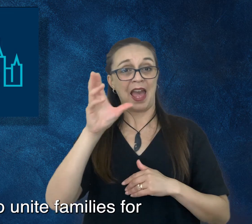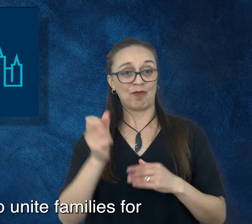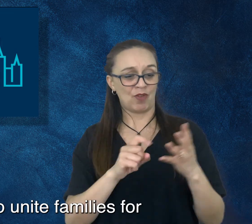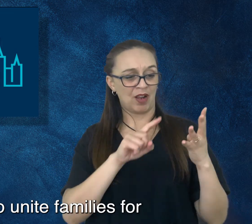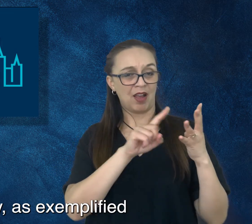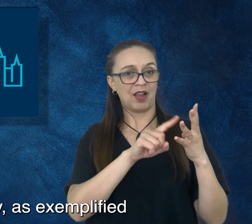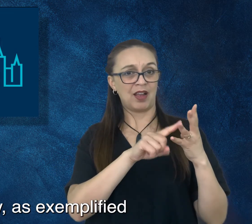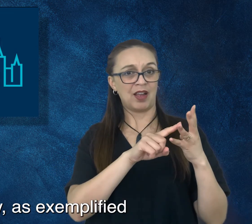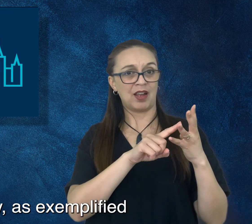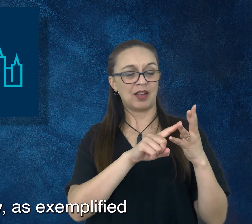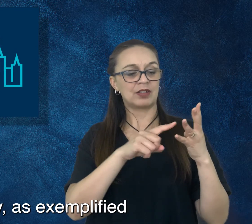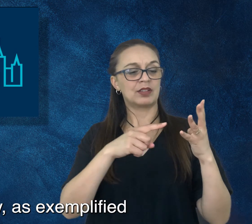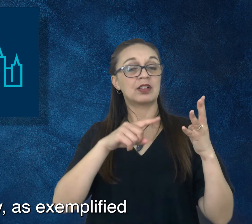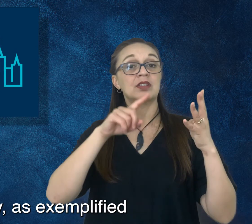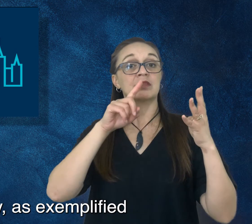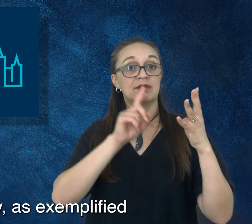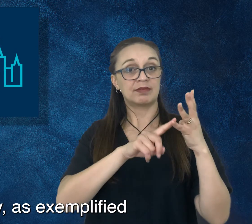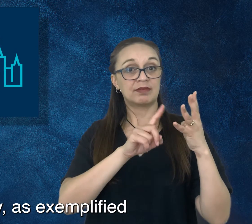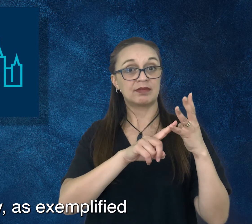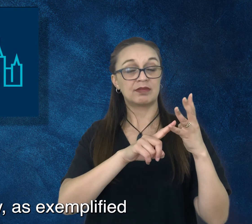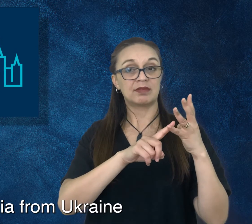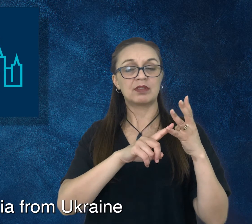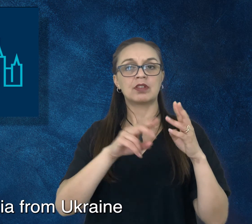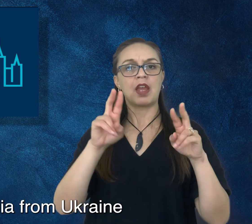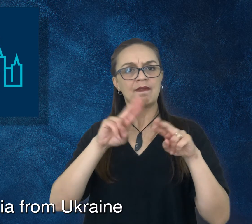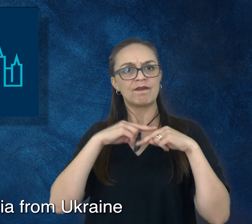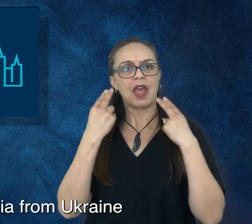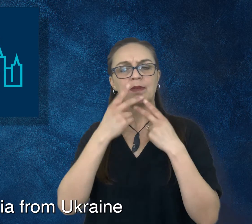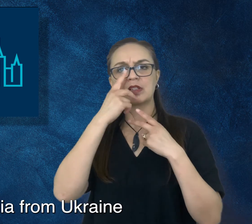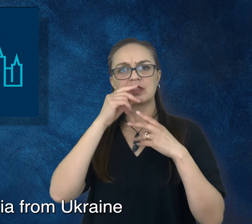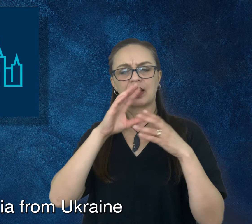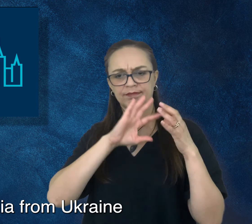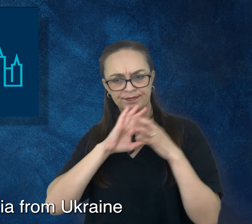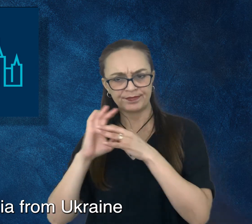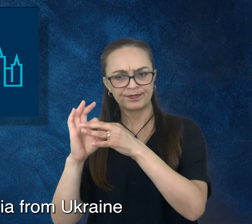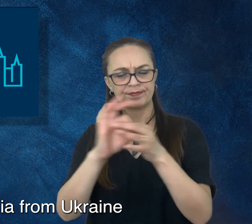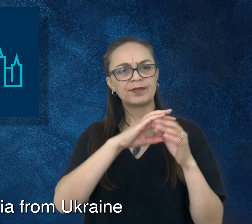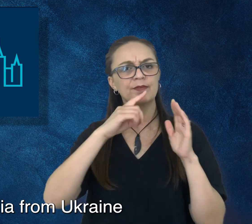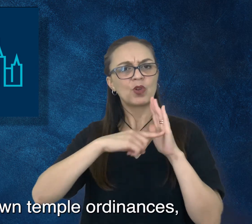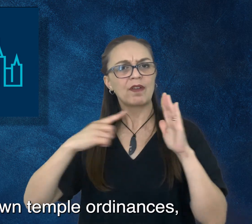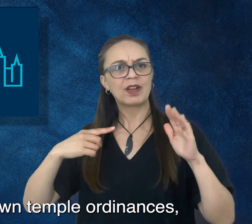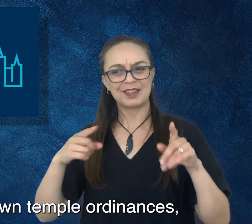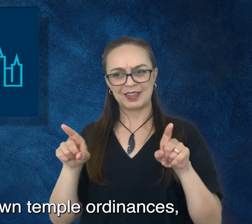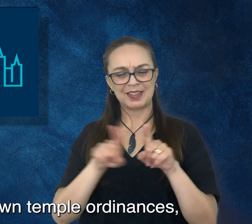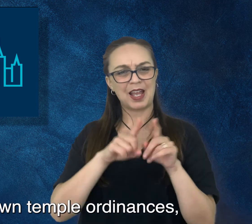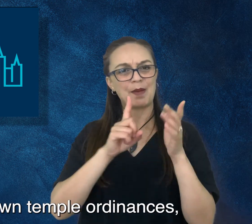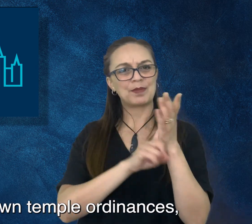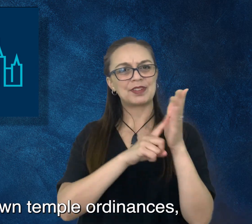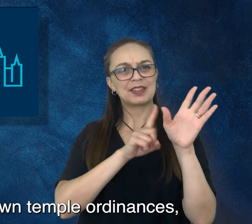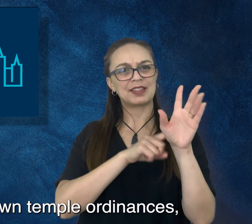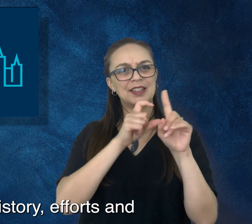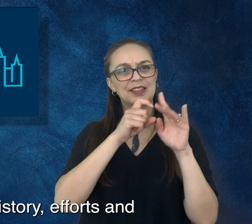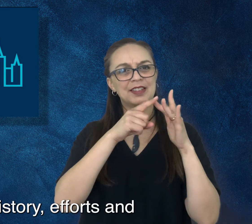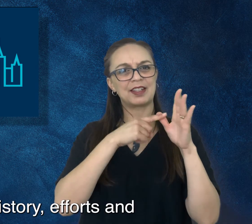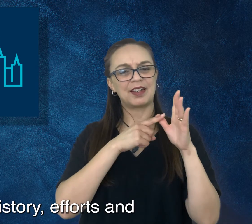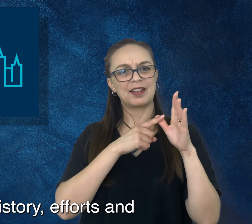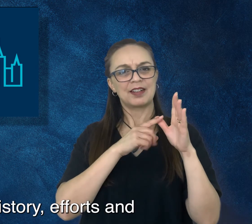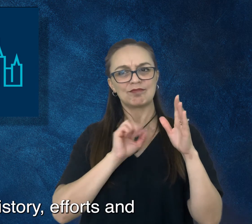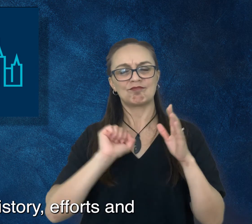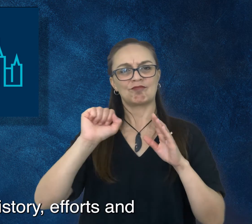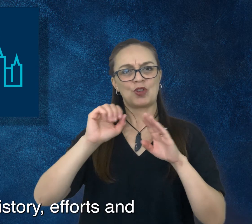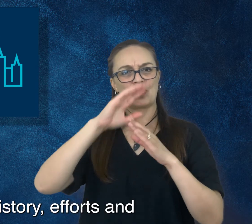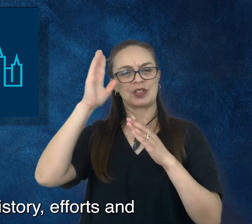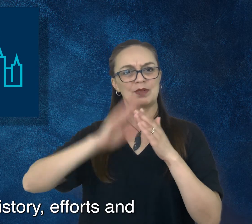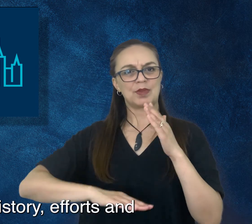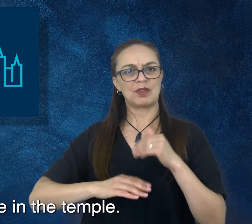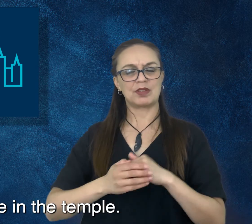to unite families for eternity, as exemplified by Lydia from Ukraine, through her own temple ordinances, family history